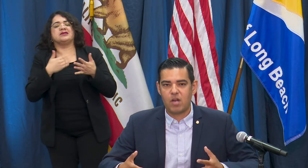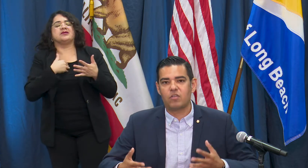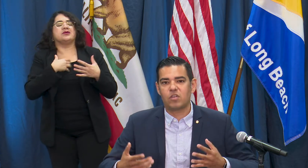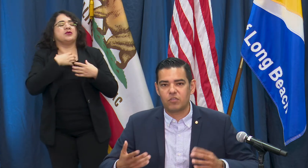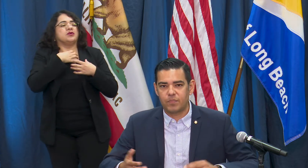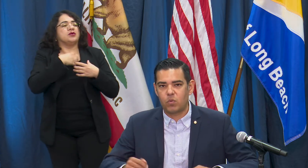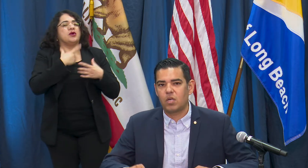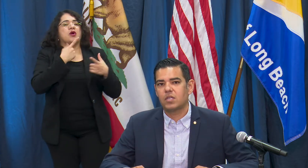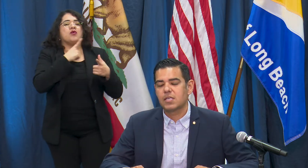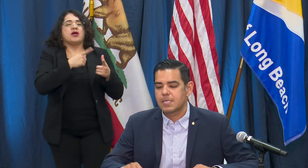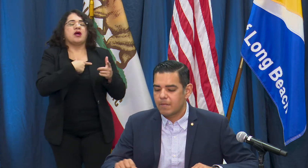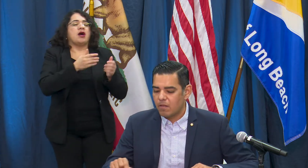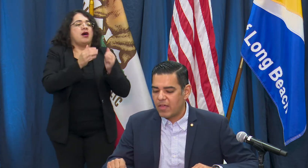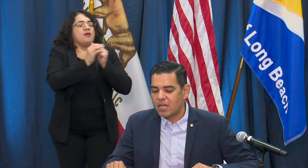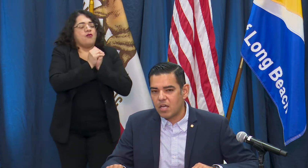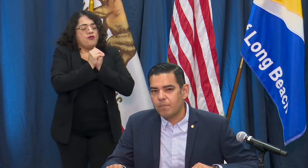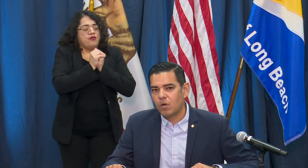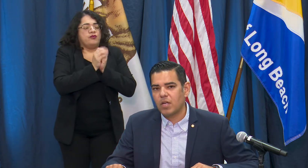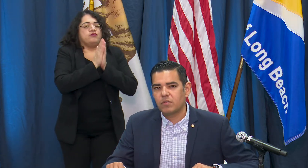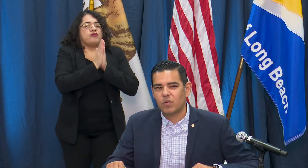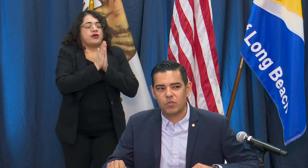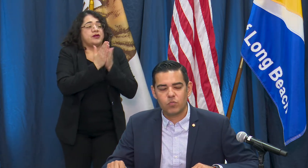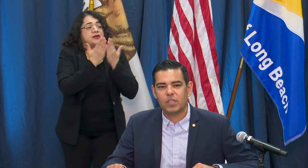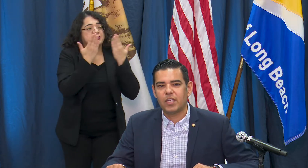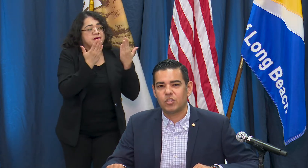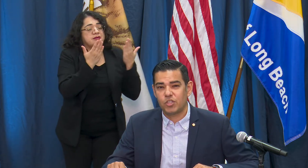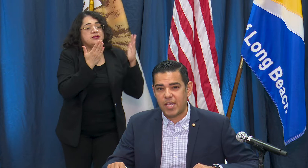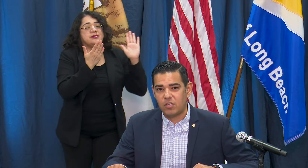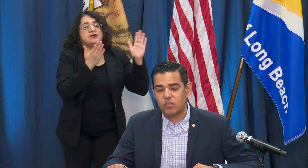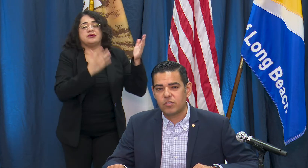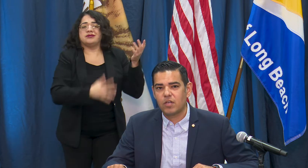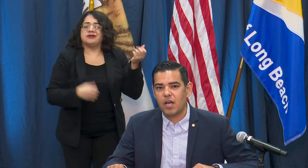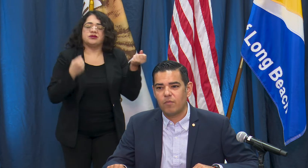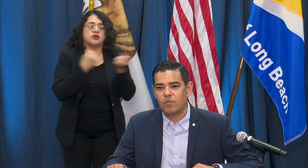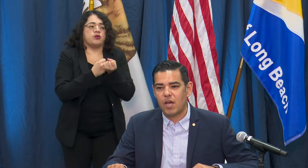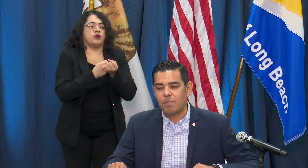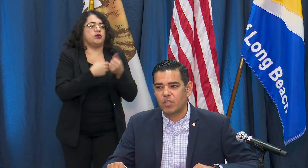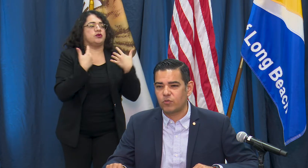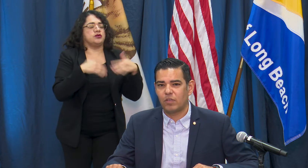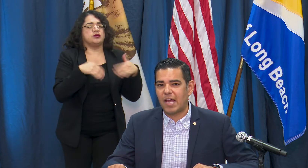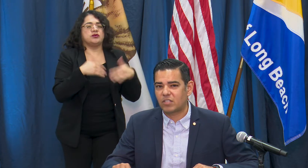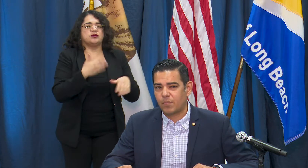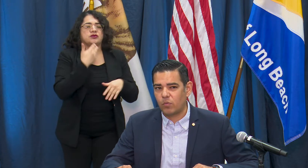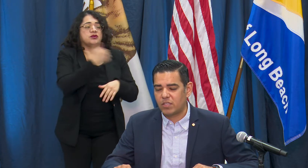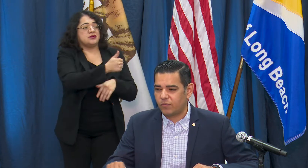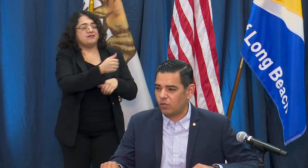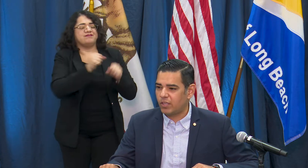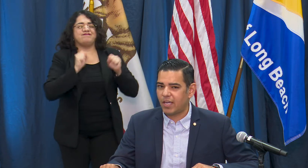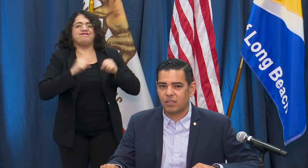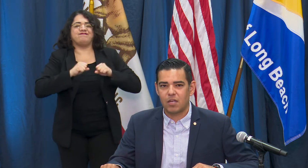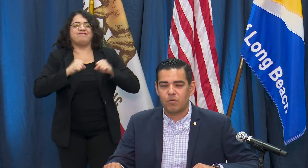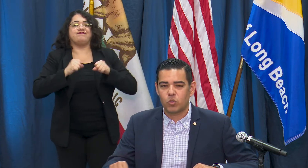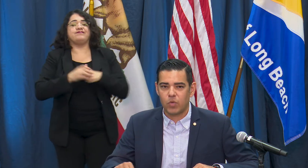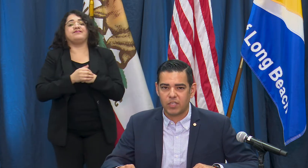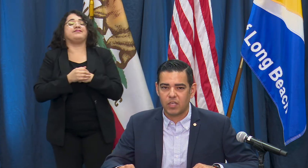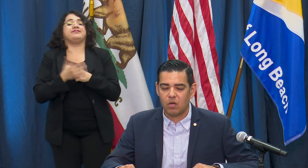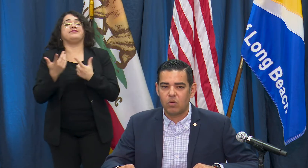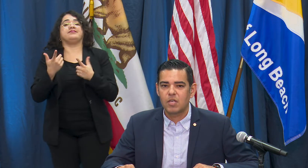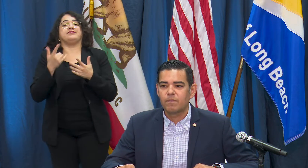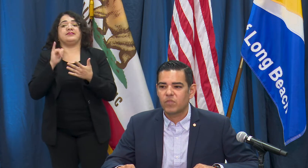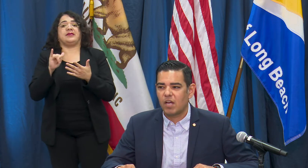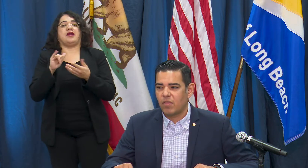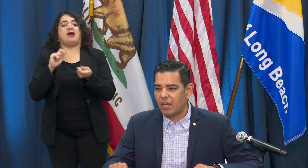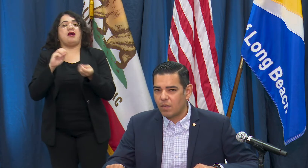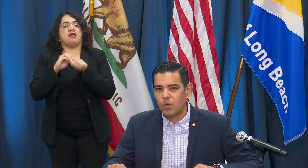our prayers and our support. That number is really unchanged, not much from the last couple of weeks. If you look at the numbers a week